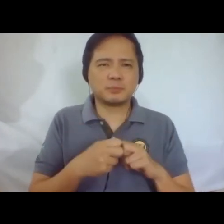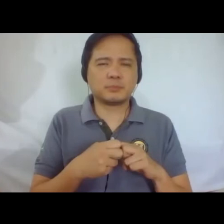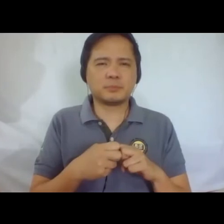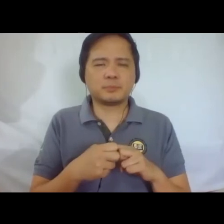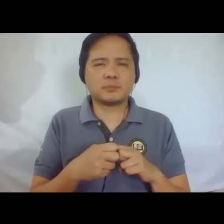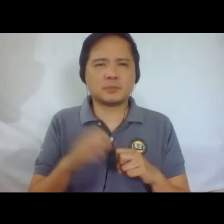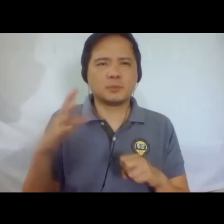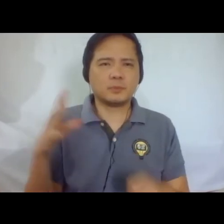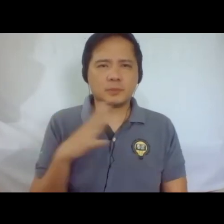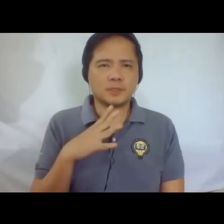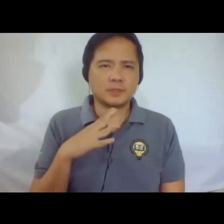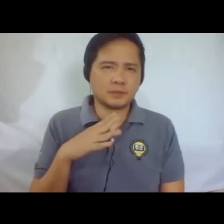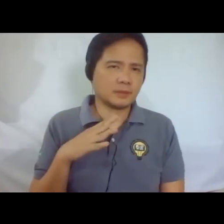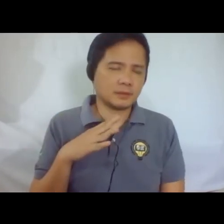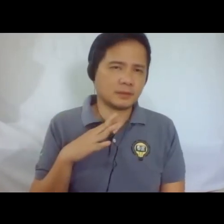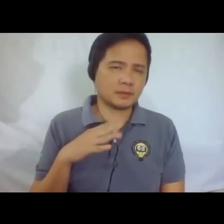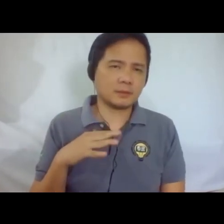hold on,